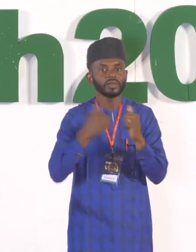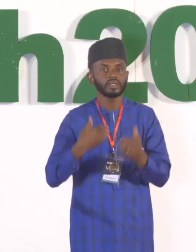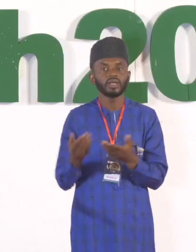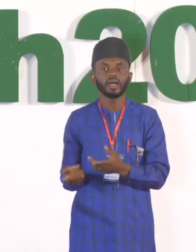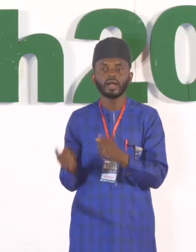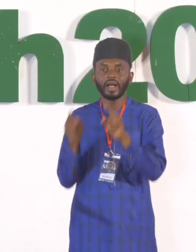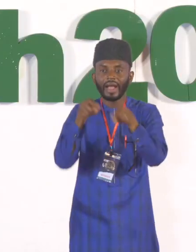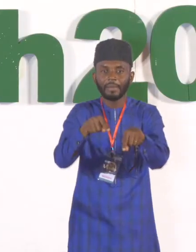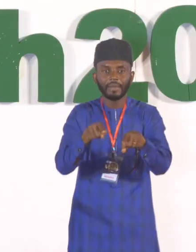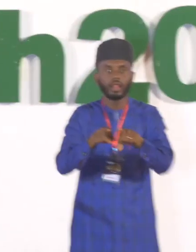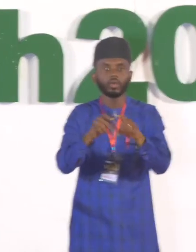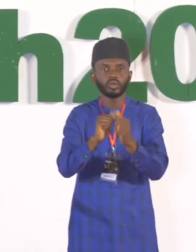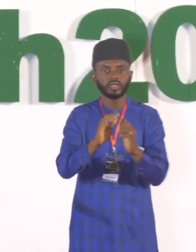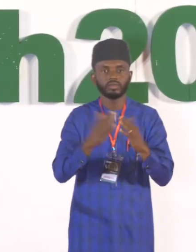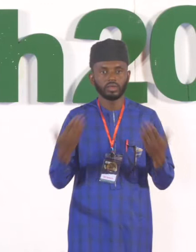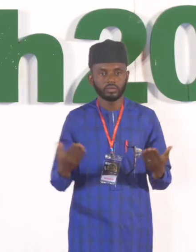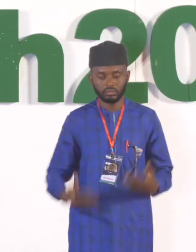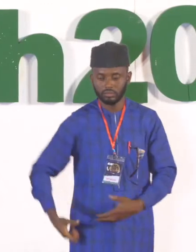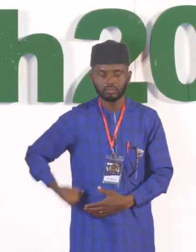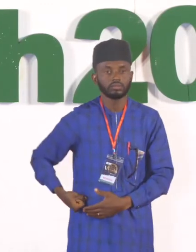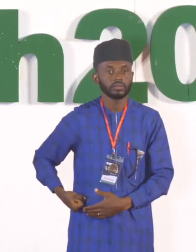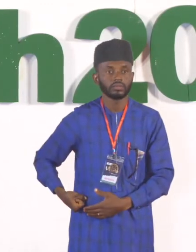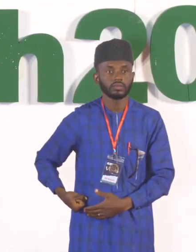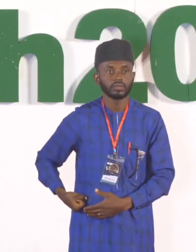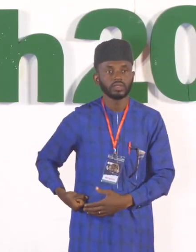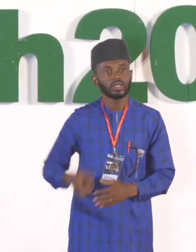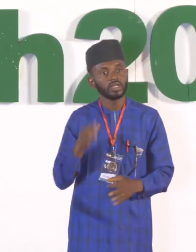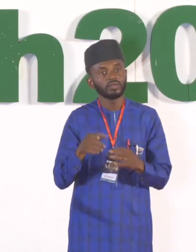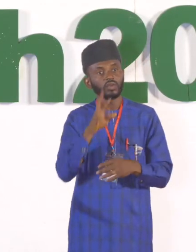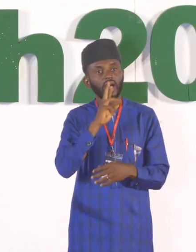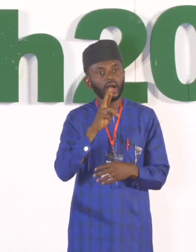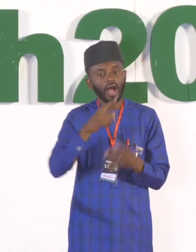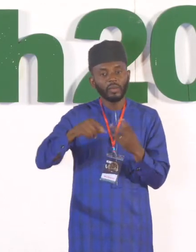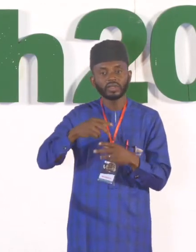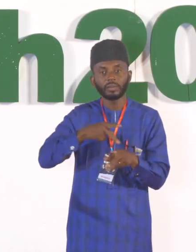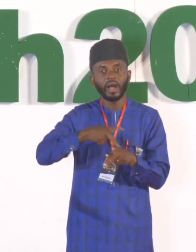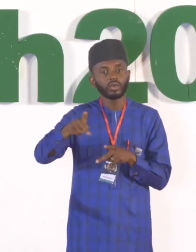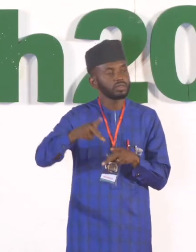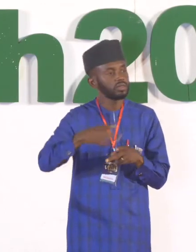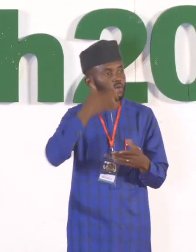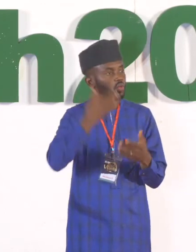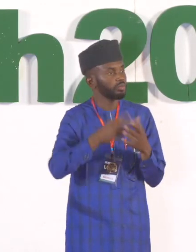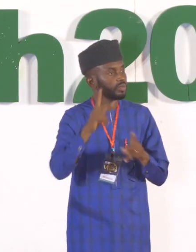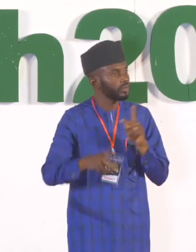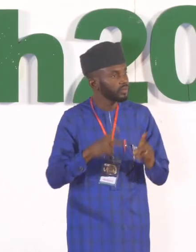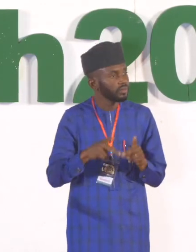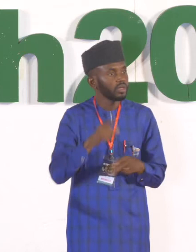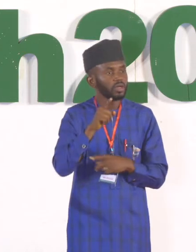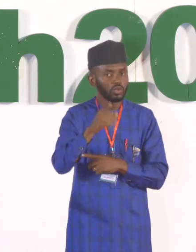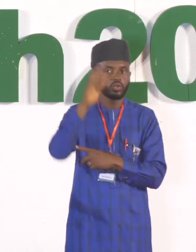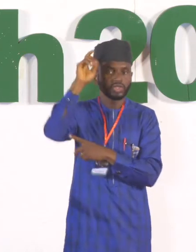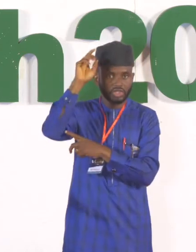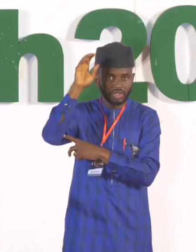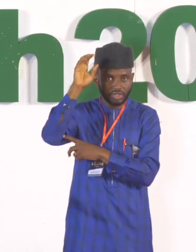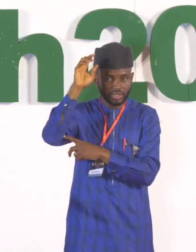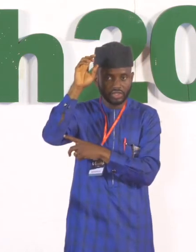Now we are ready to receive our books. If you are among the pious ones, you shall receive your book